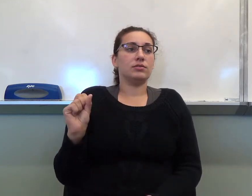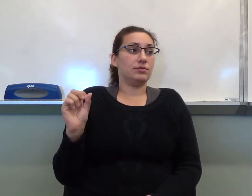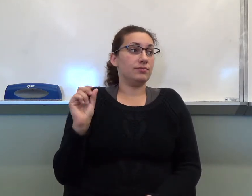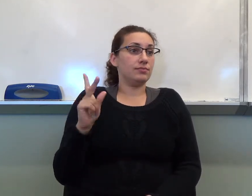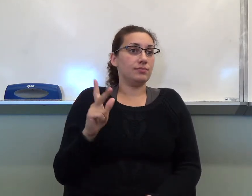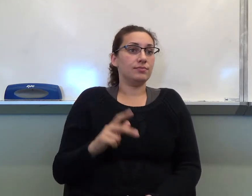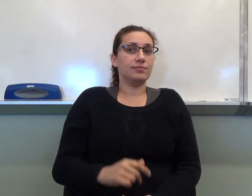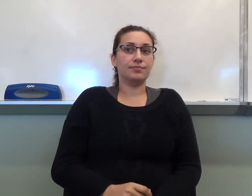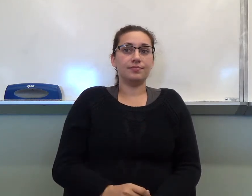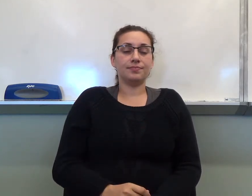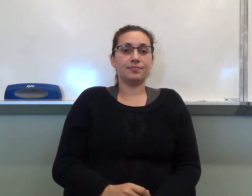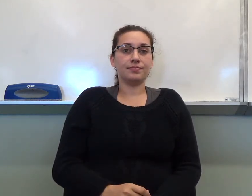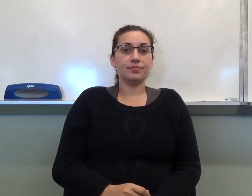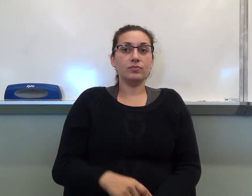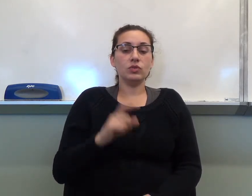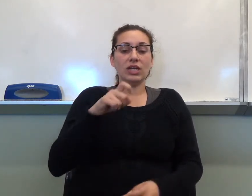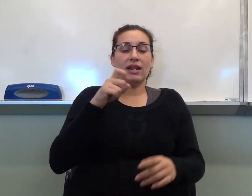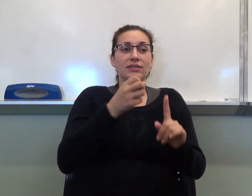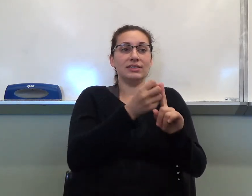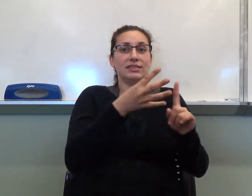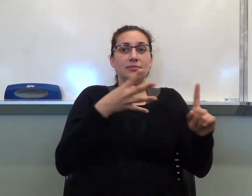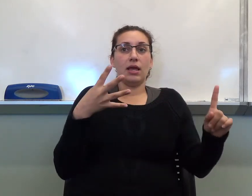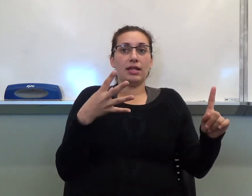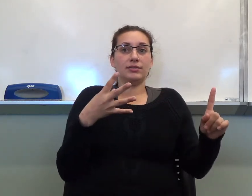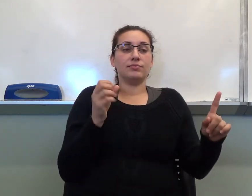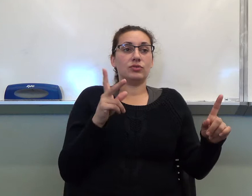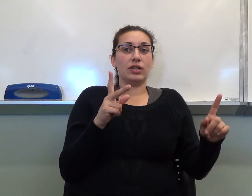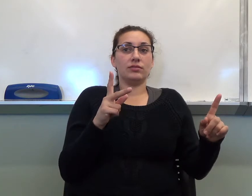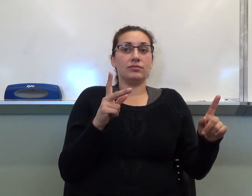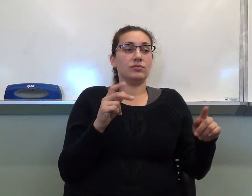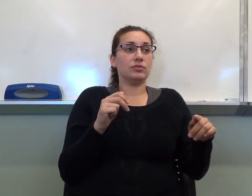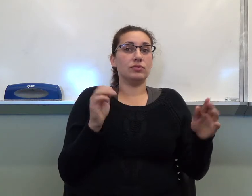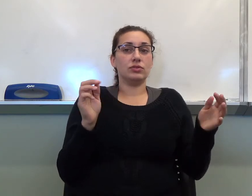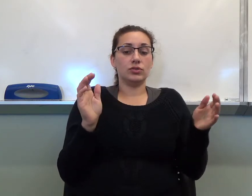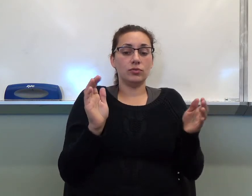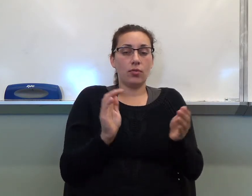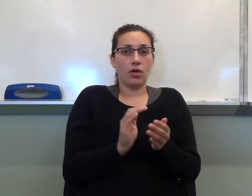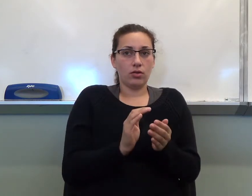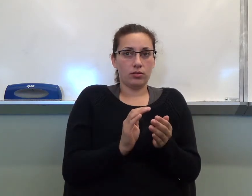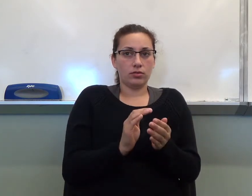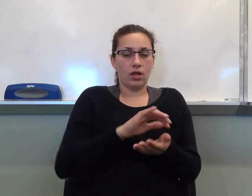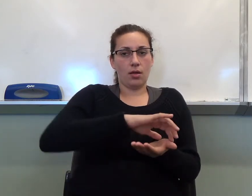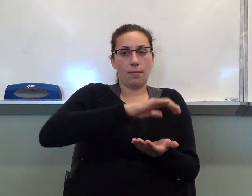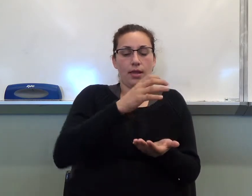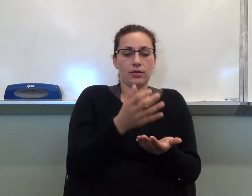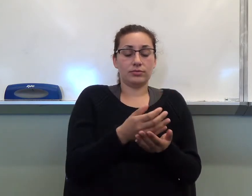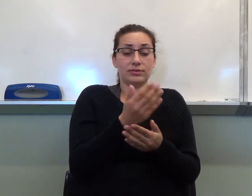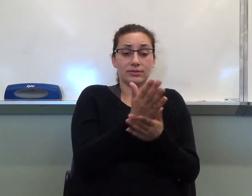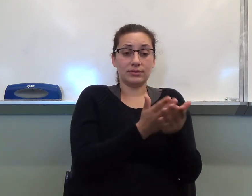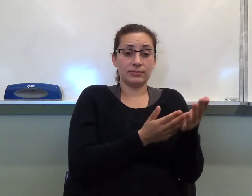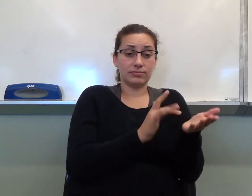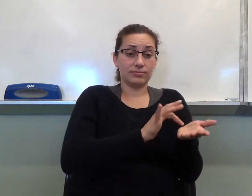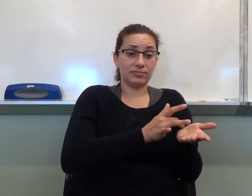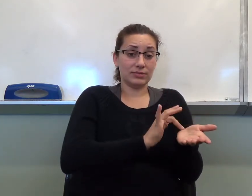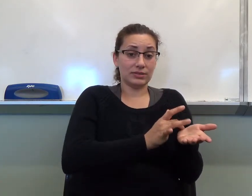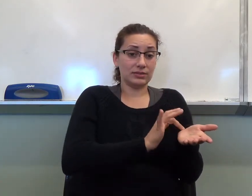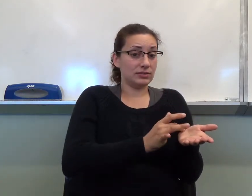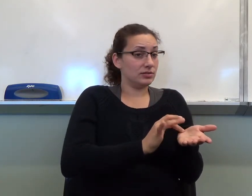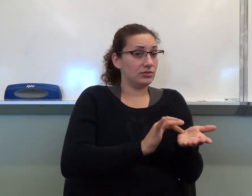And that means we've got to take it down to smaller amounts. Because there's some medicines that you dare not take in a large